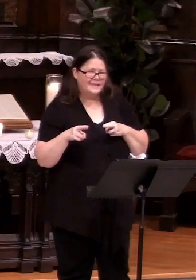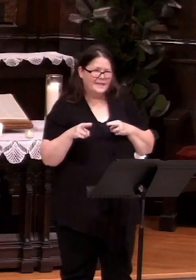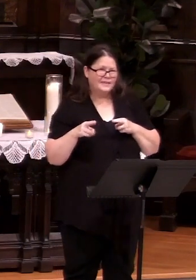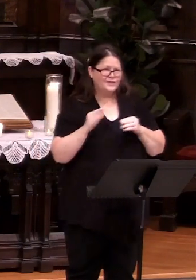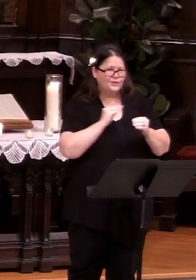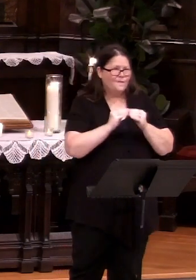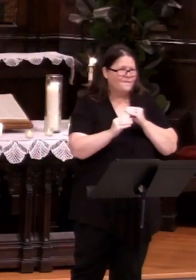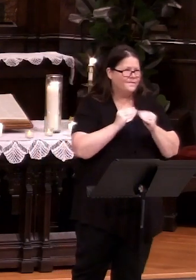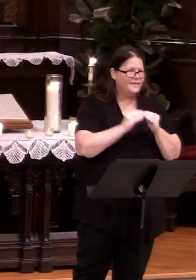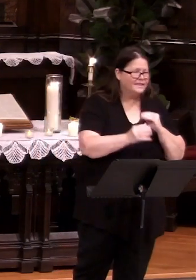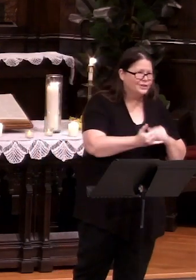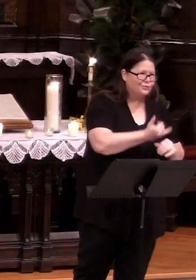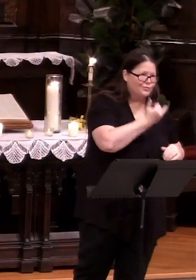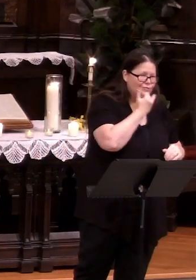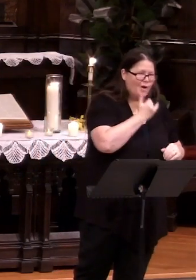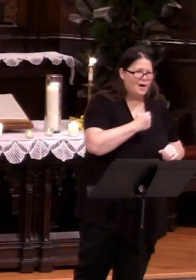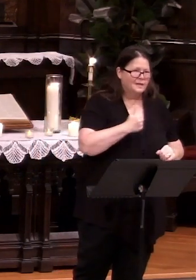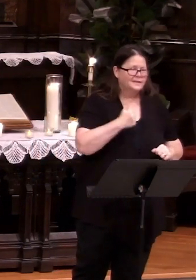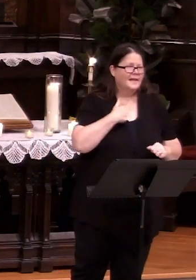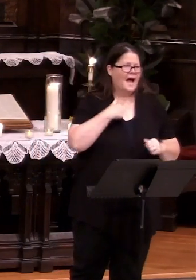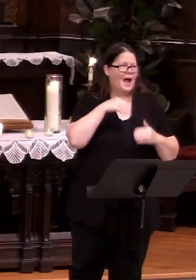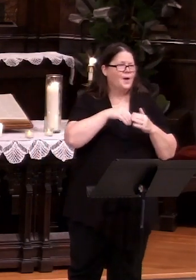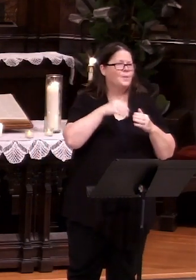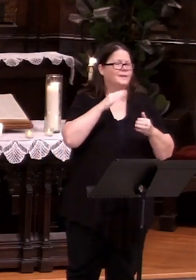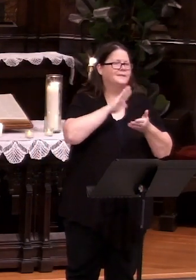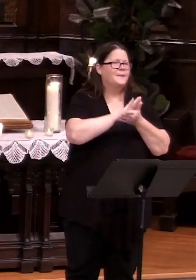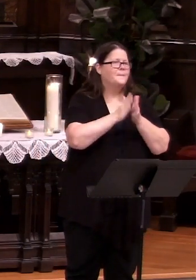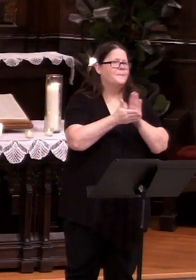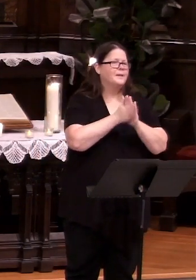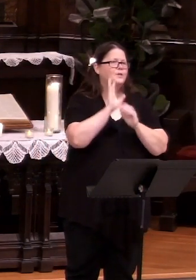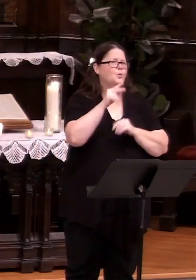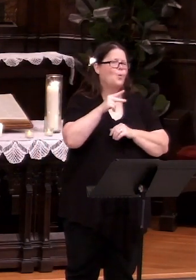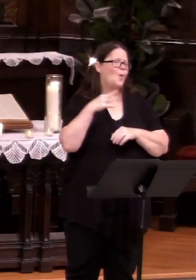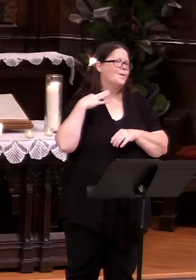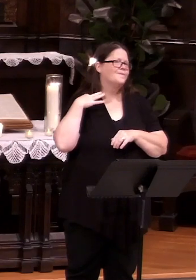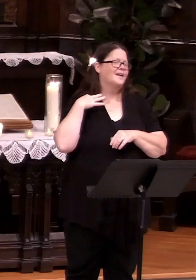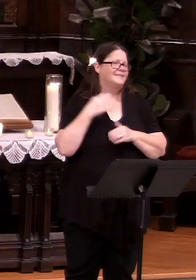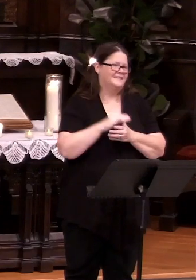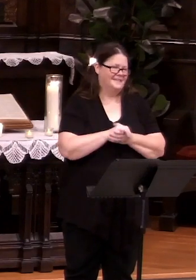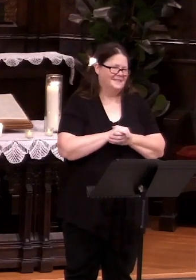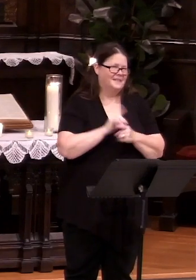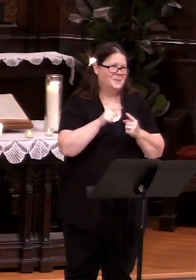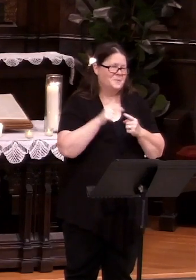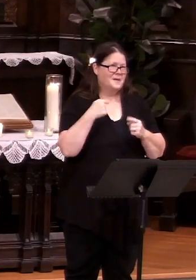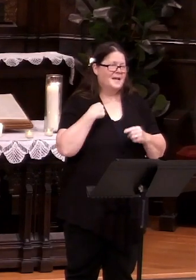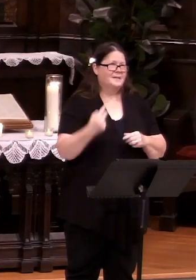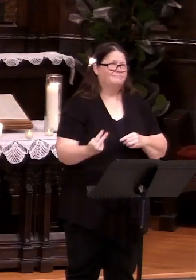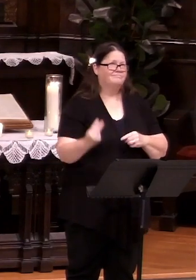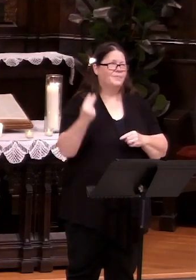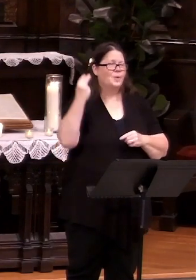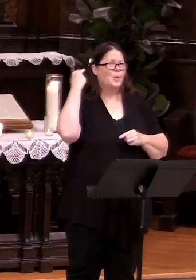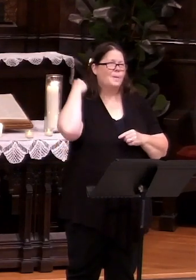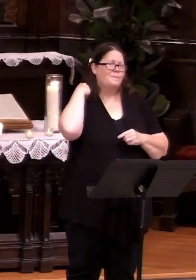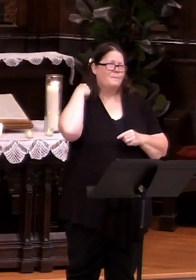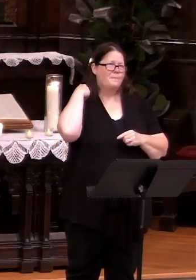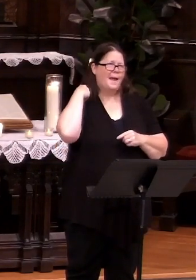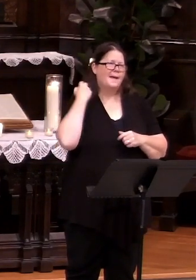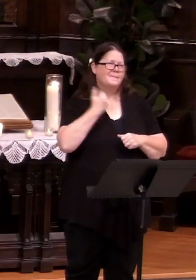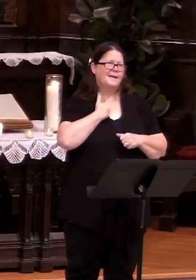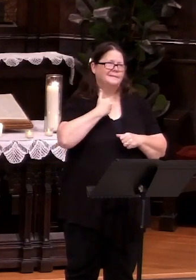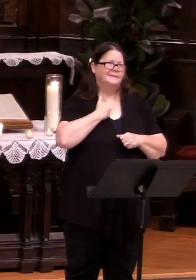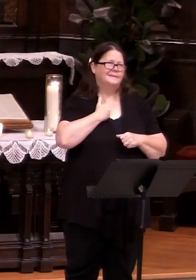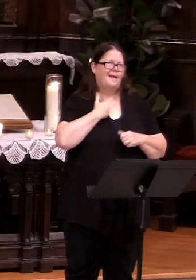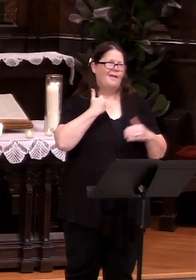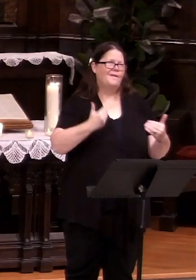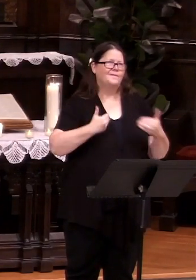the world as a Peace Corps volunteer. And when I look back on that version of myself, I